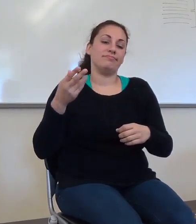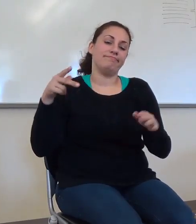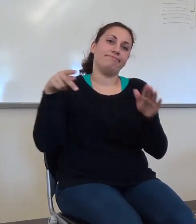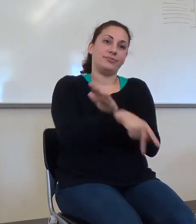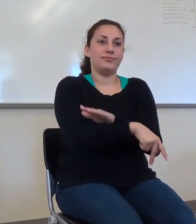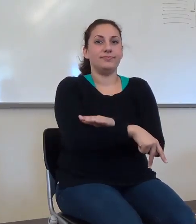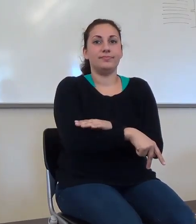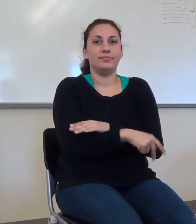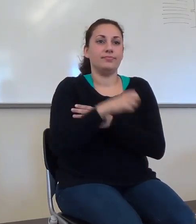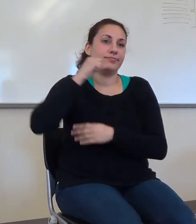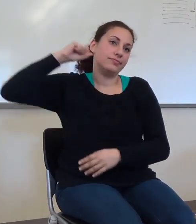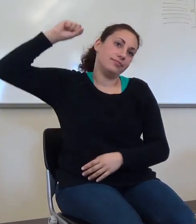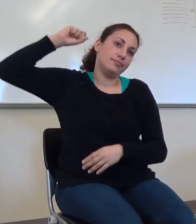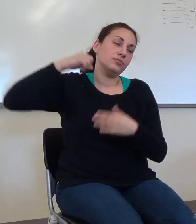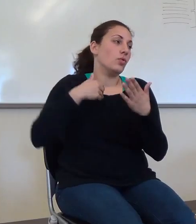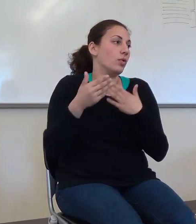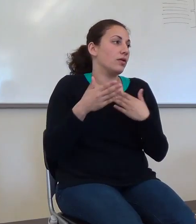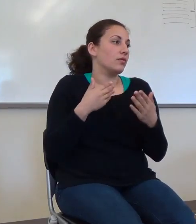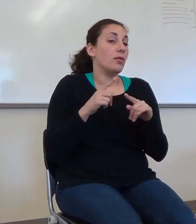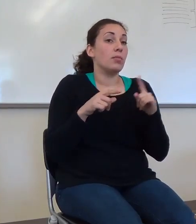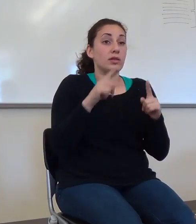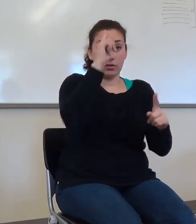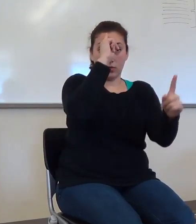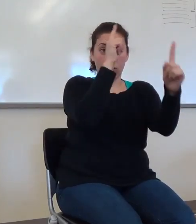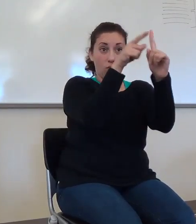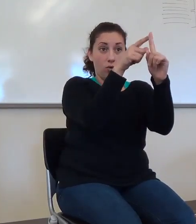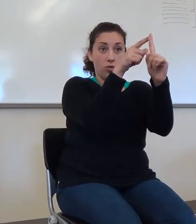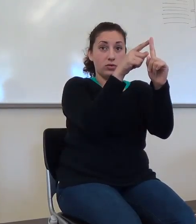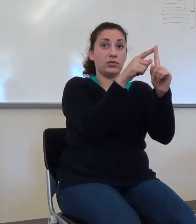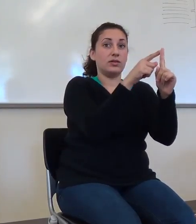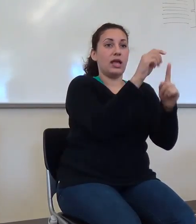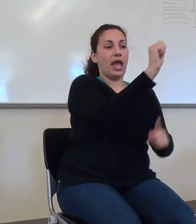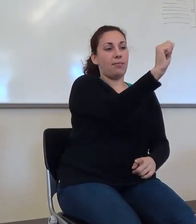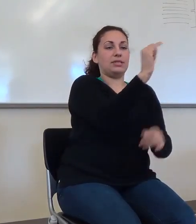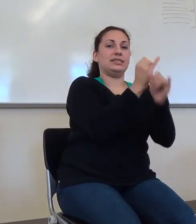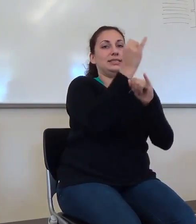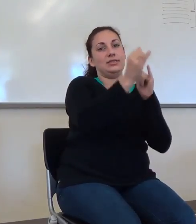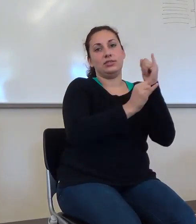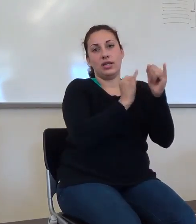goal of Amnesty International is to assist those who have been punished for their political belief.